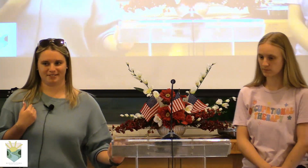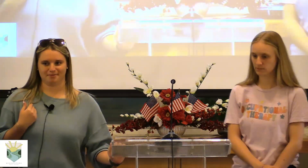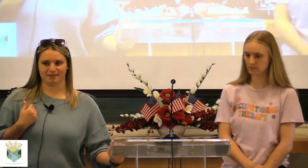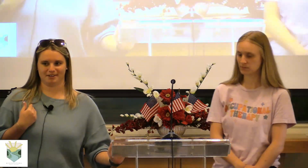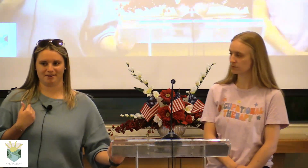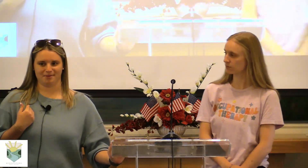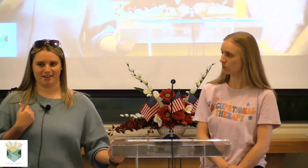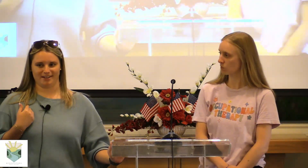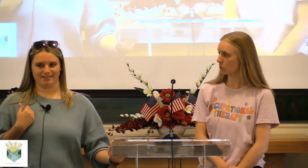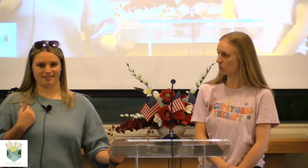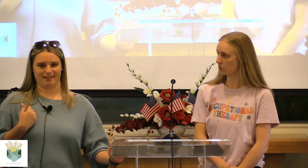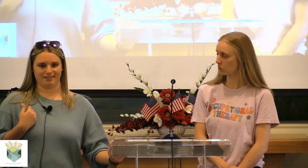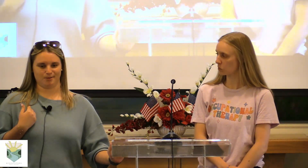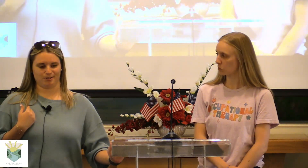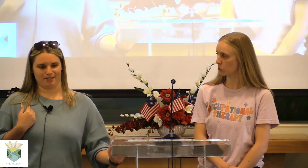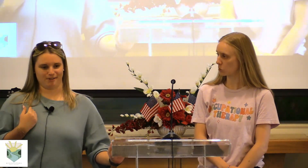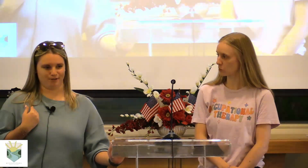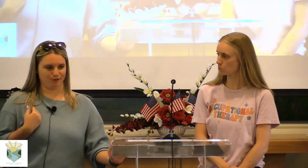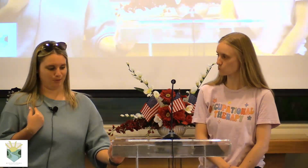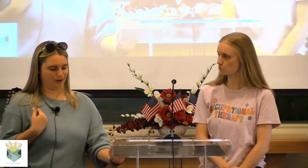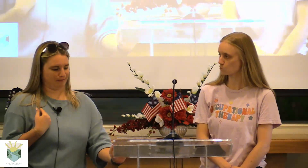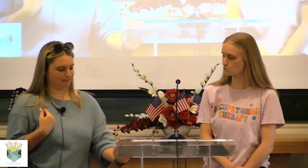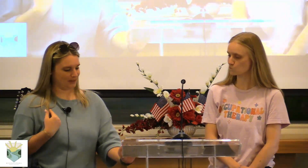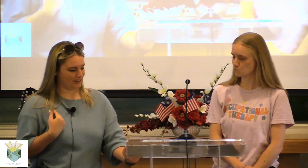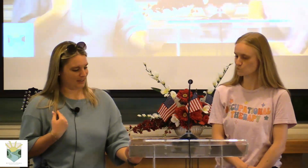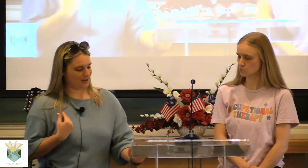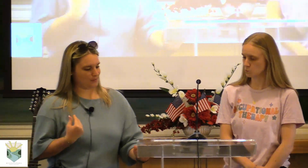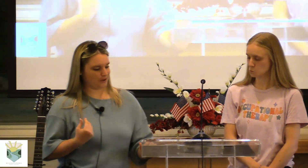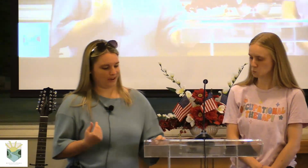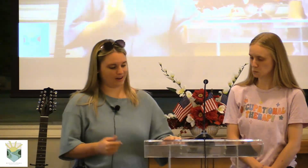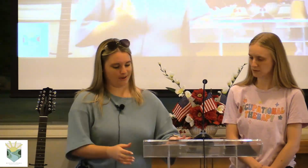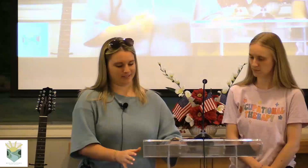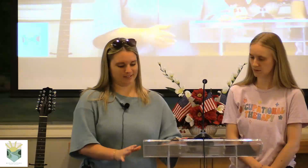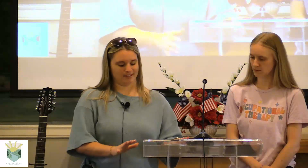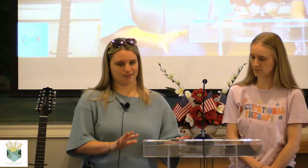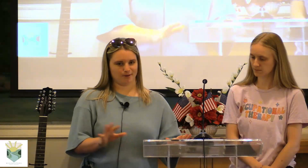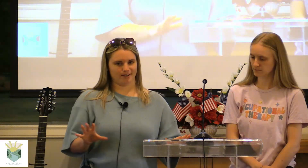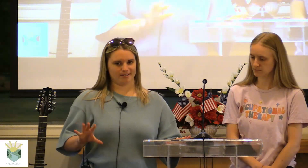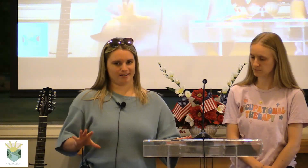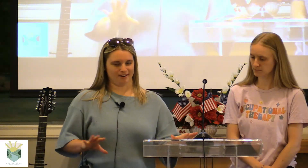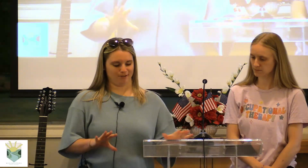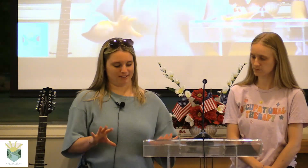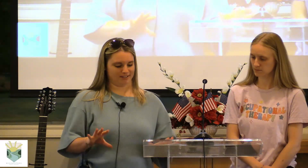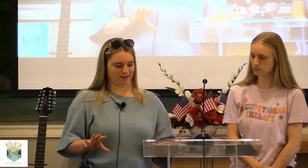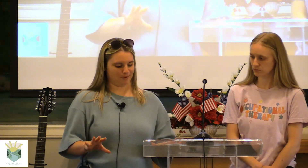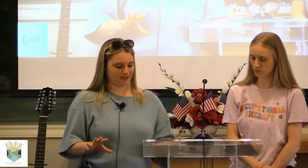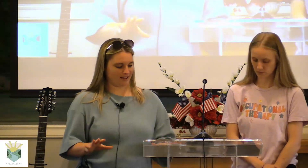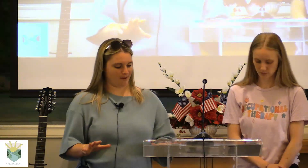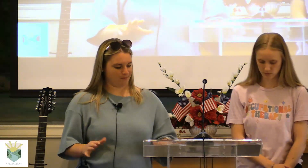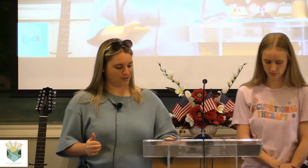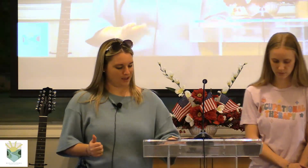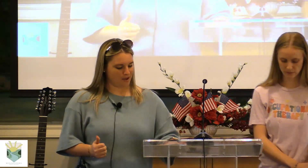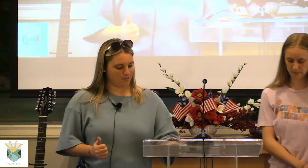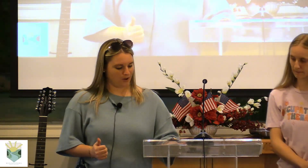really complicated to like switch that over in your brain. But anyways, that's why it's kind of like set up like that.